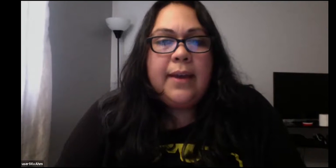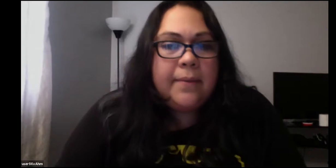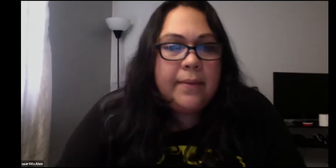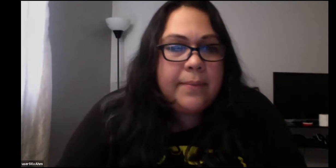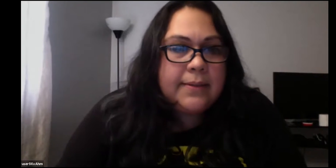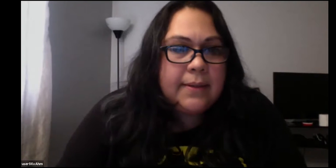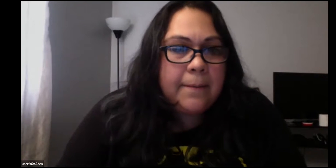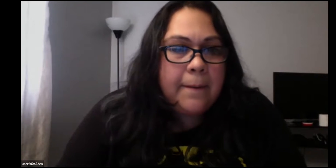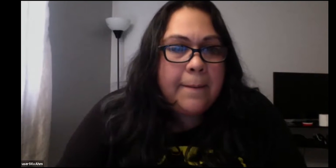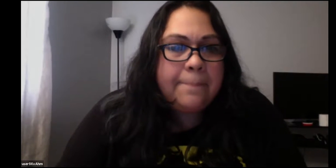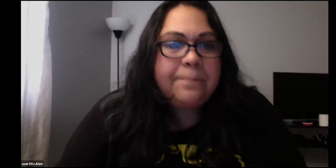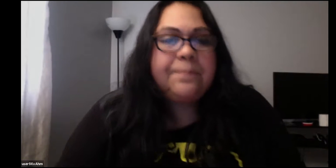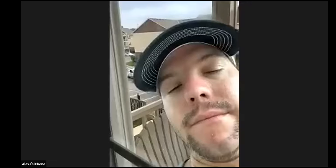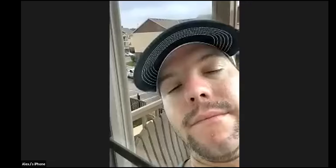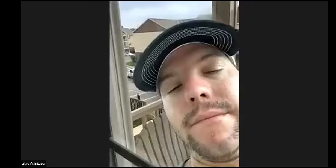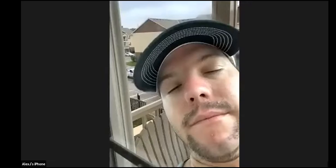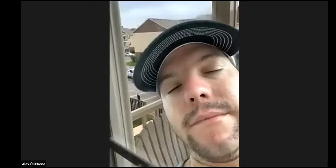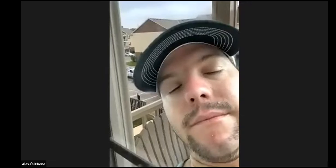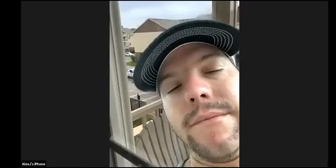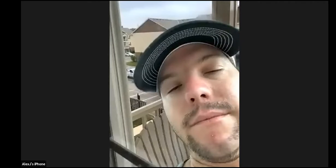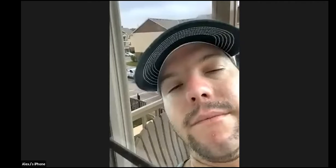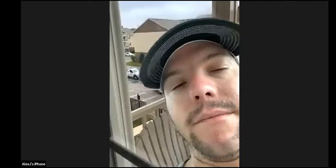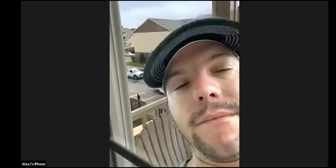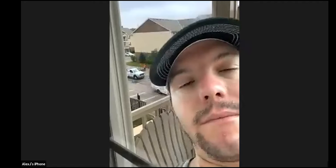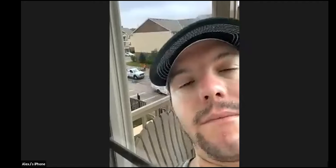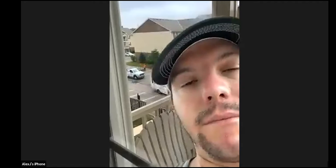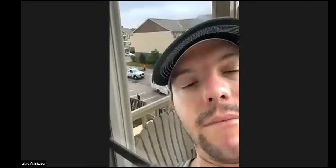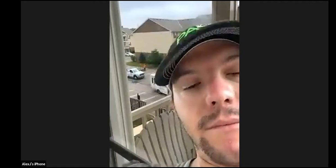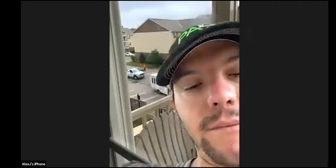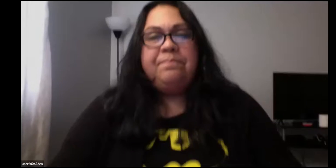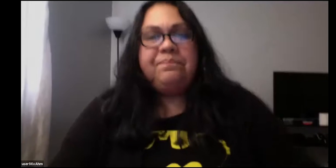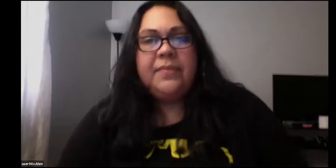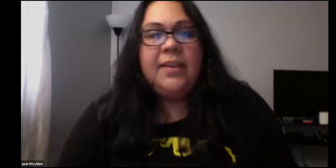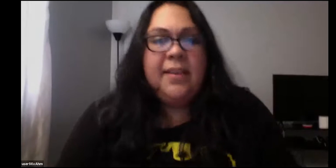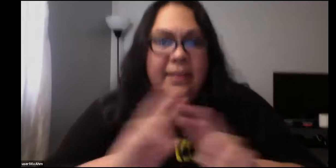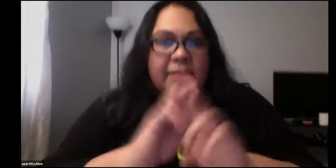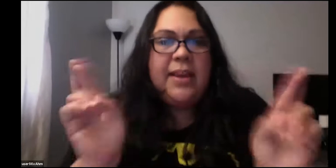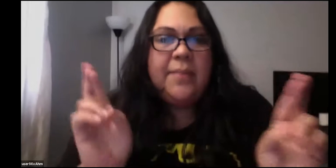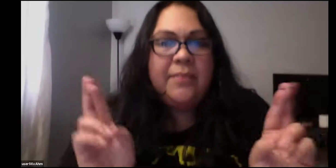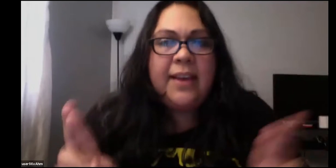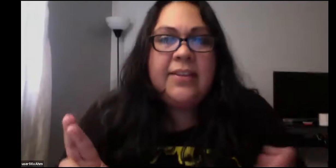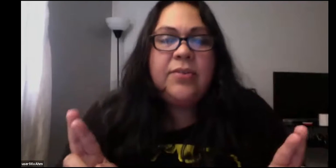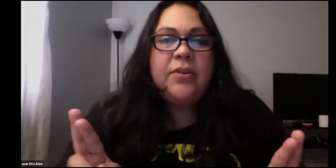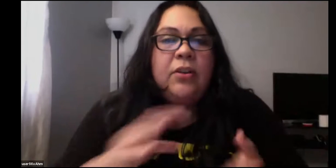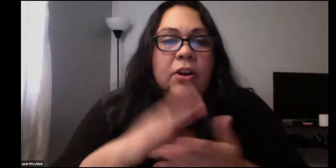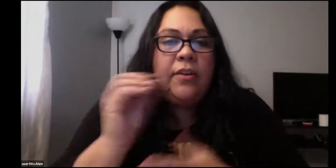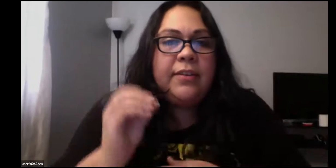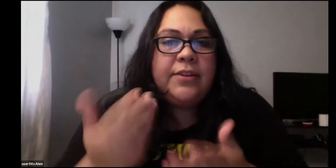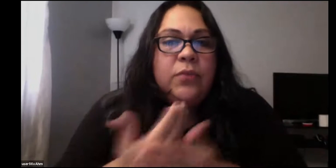let me see. All right, I have it ready. So you guys, okay, be ready so you can learn these new